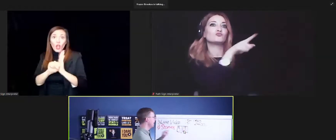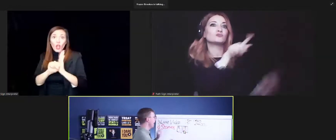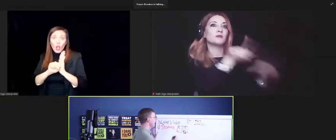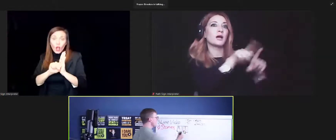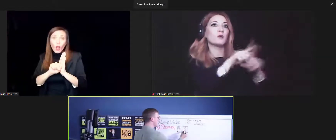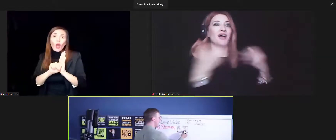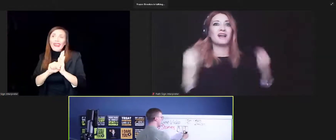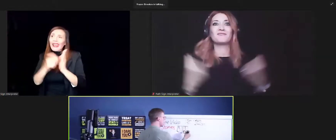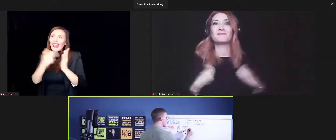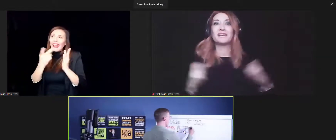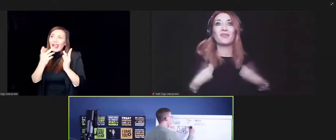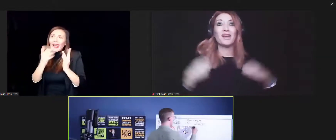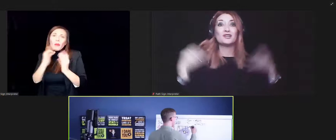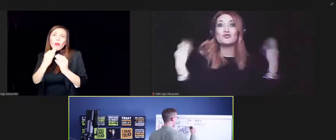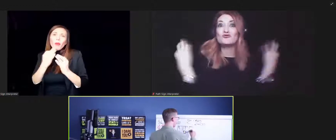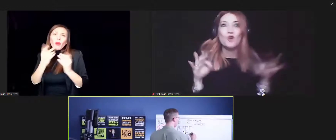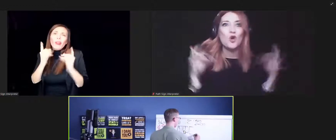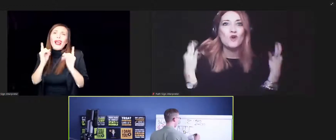Playing games with your kids,